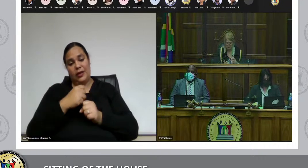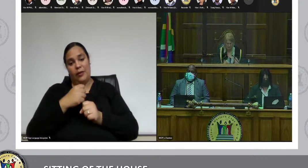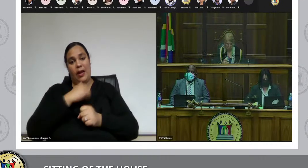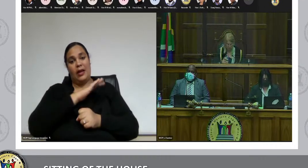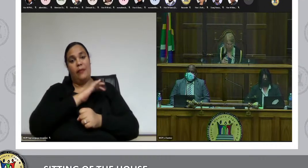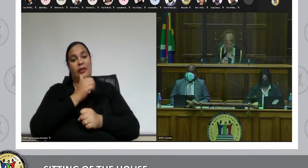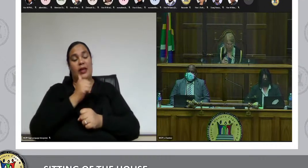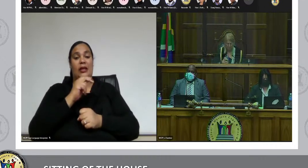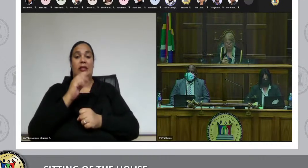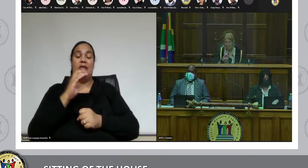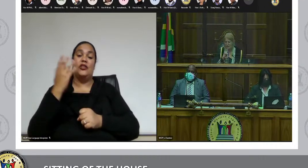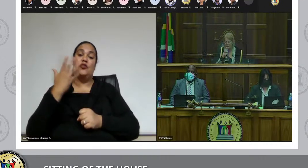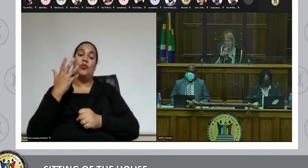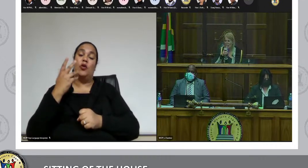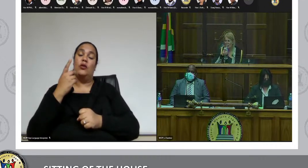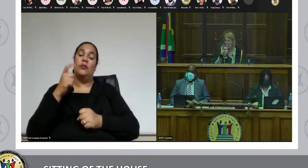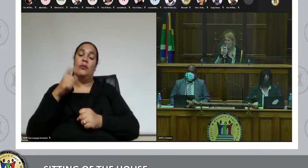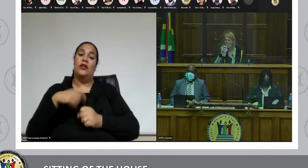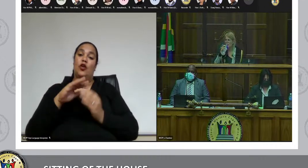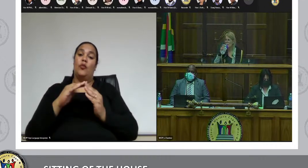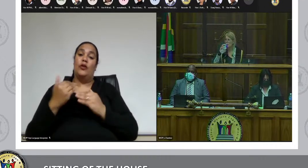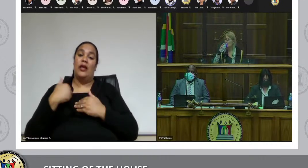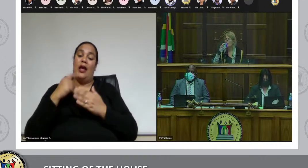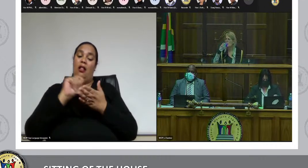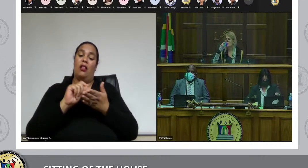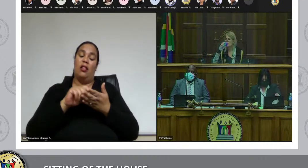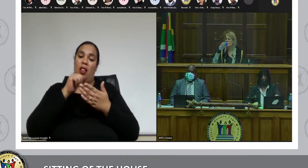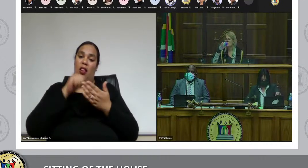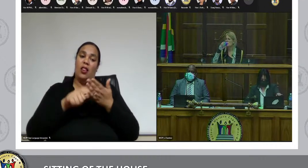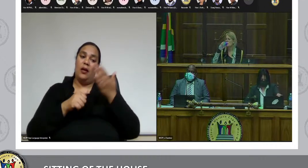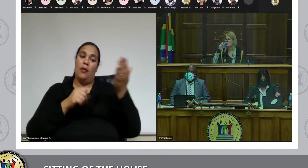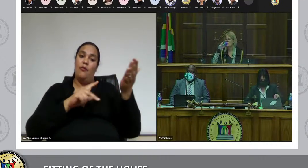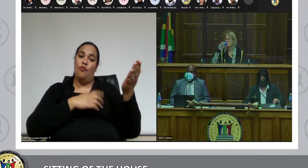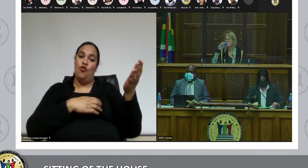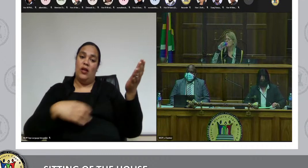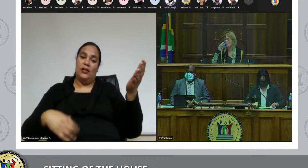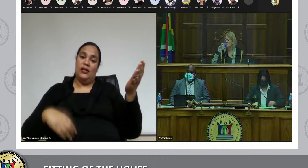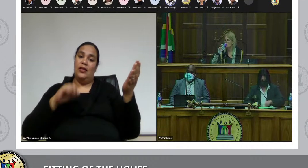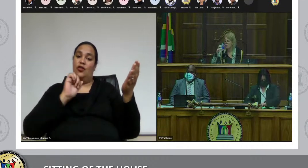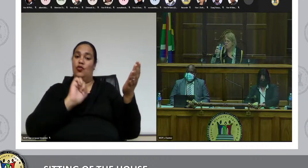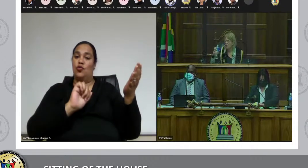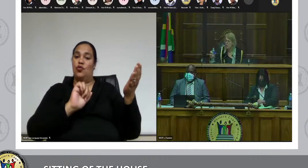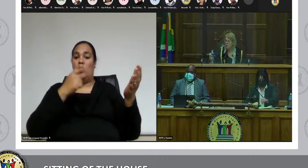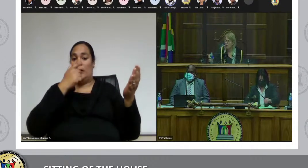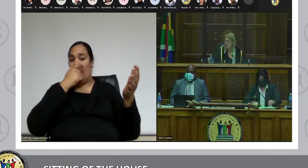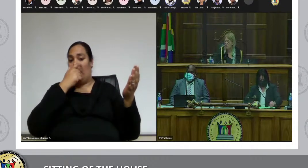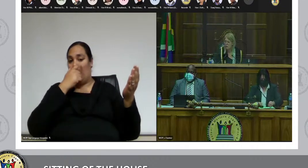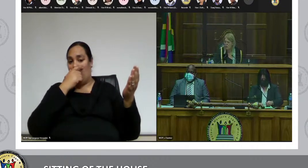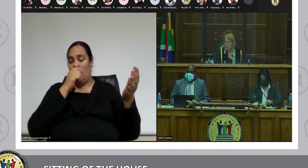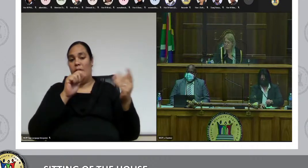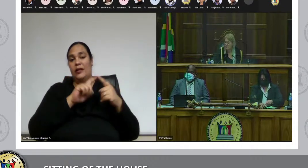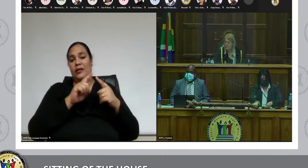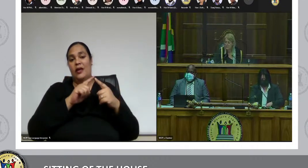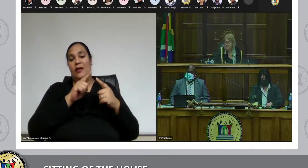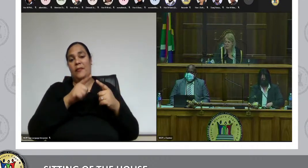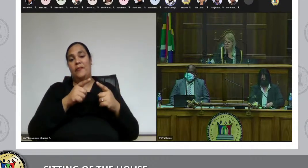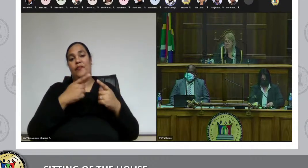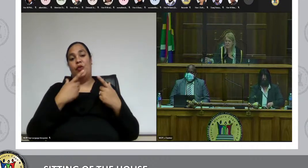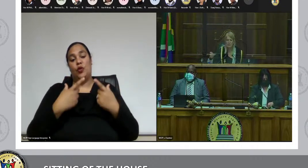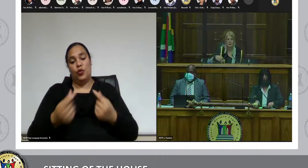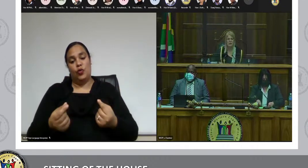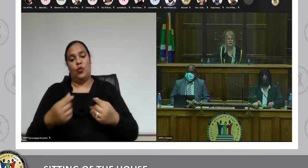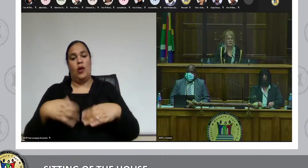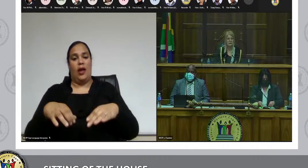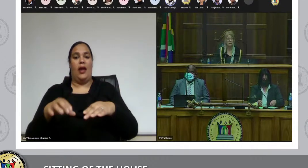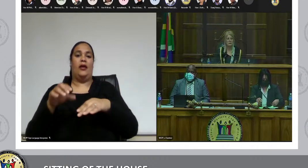ANC spokesperson on community safety, I wrote a letter to the President and His Excellency Cyril Ramaphosa and petitioned him to act